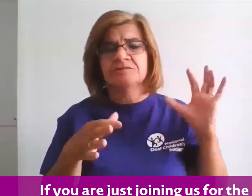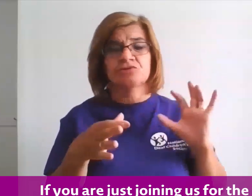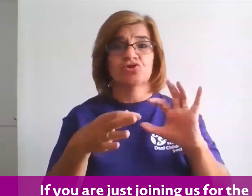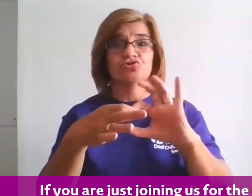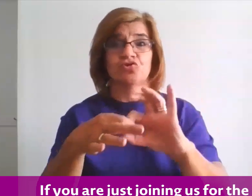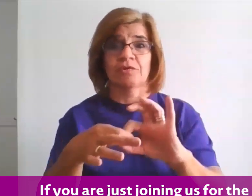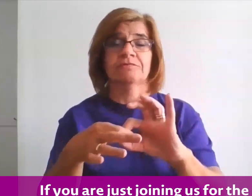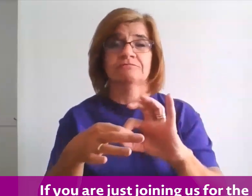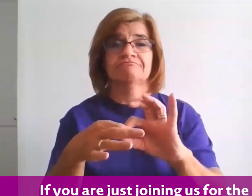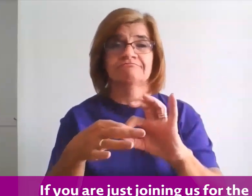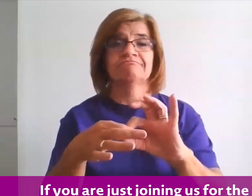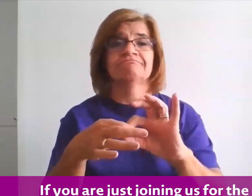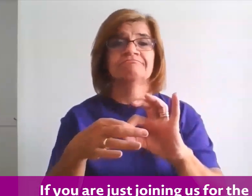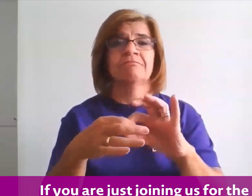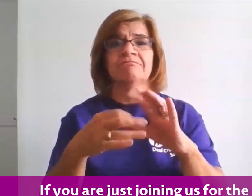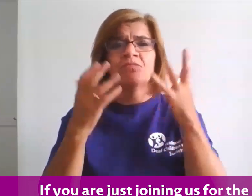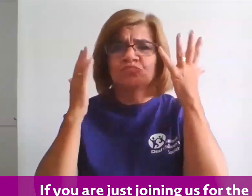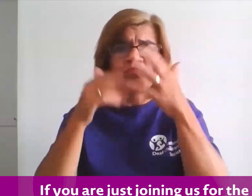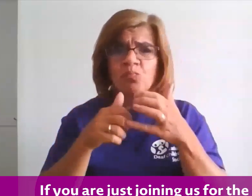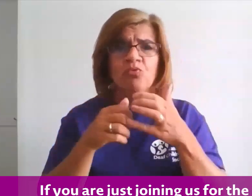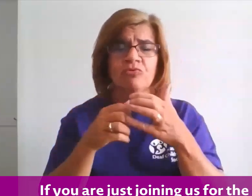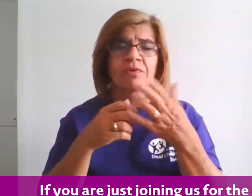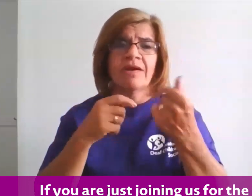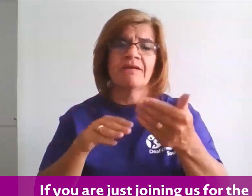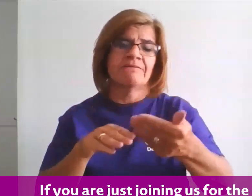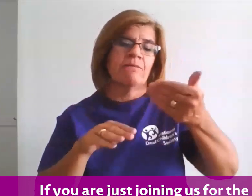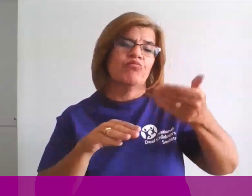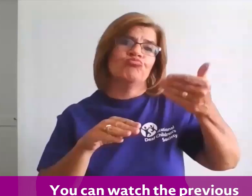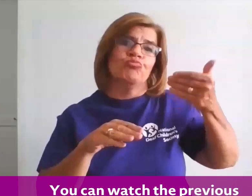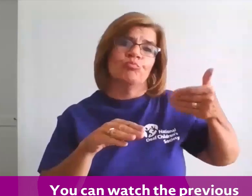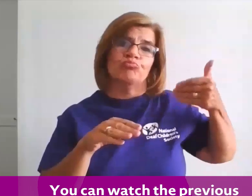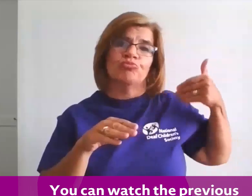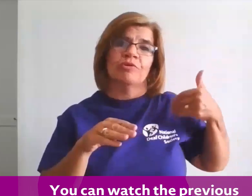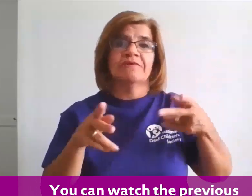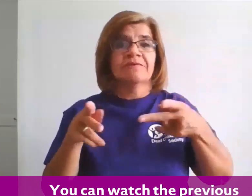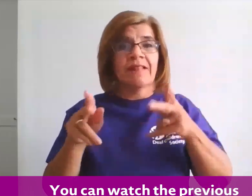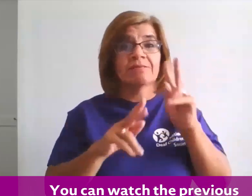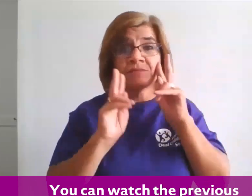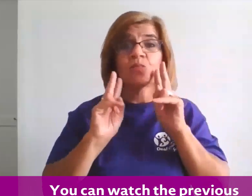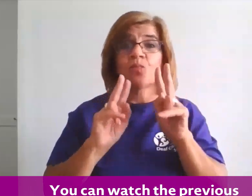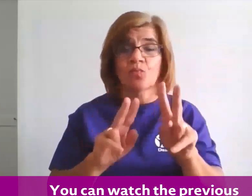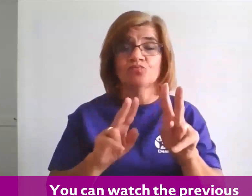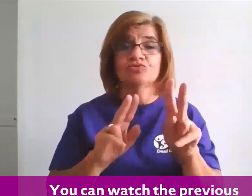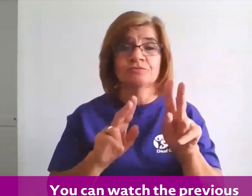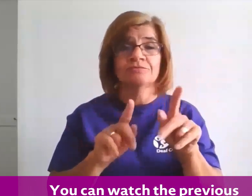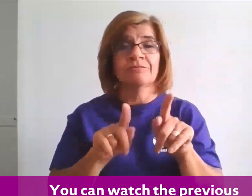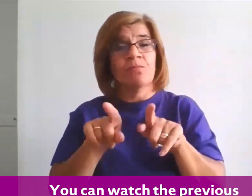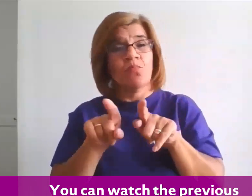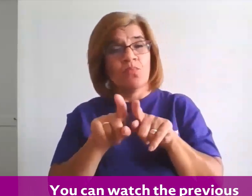If you're just joining us for the first time today, no need to worry. You can watch the previous videos